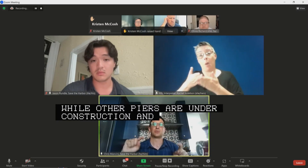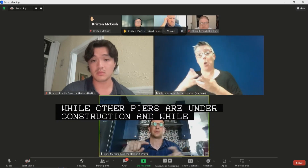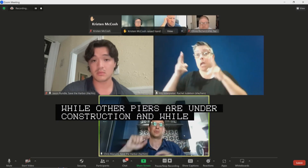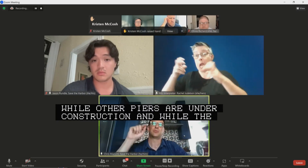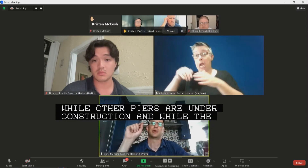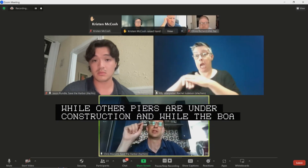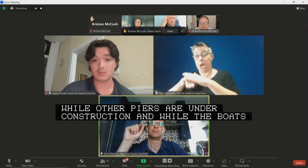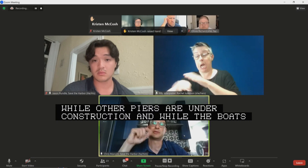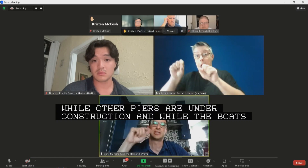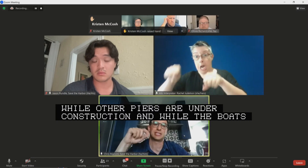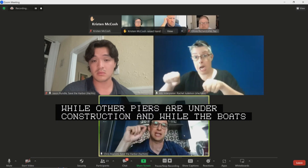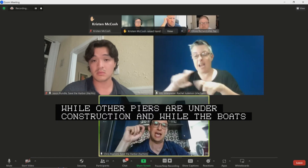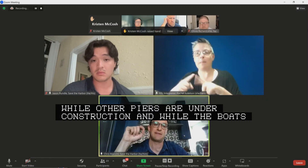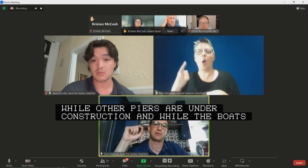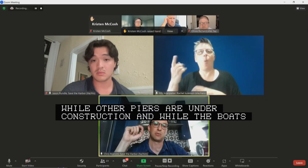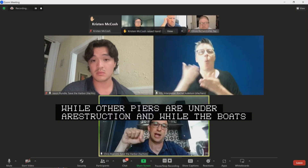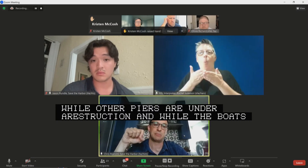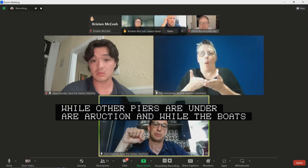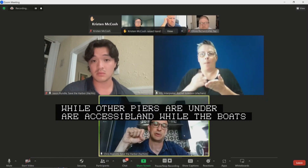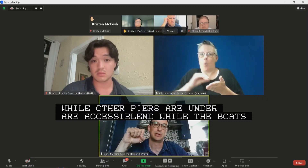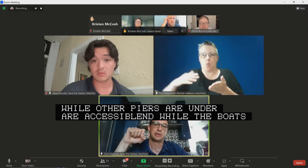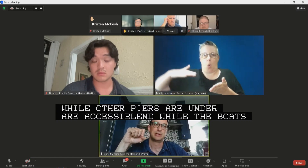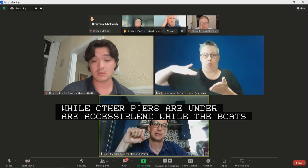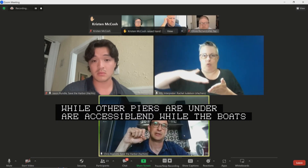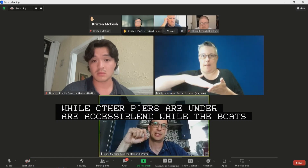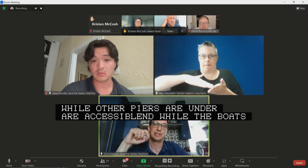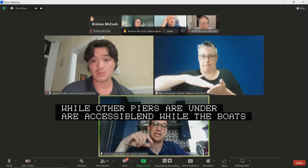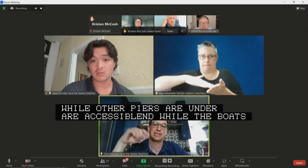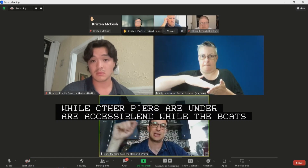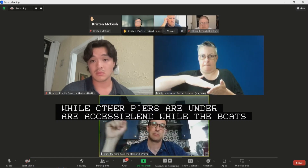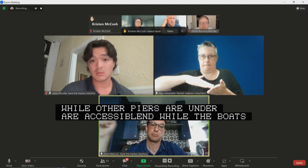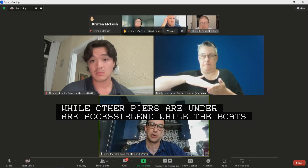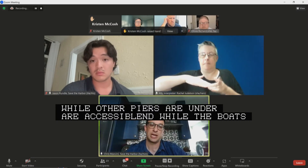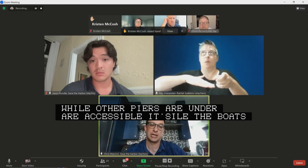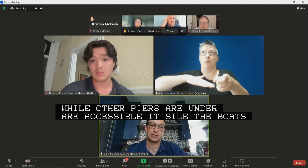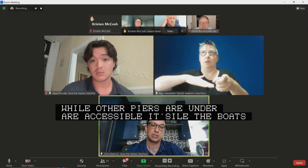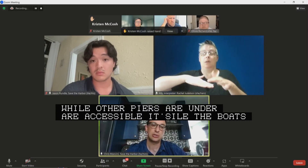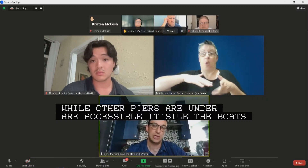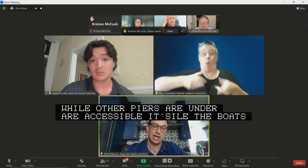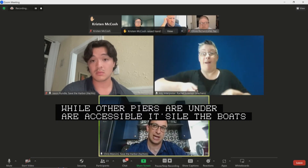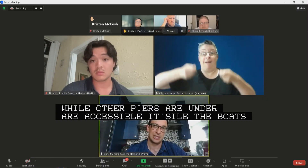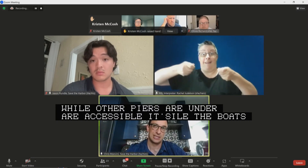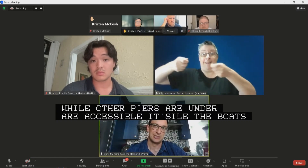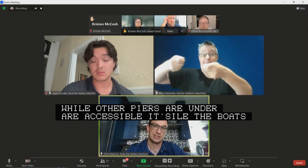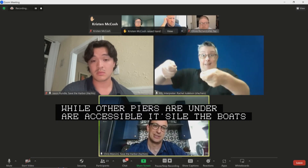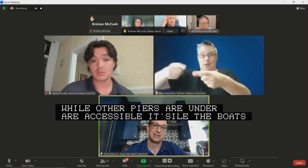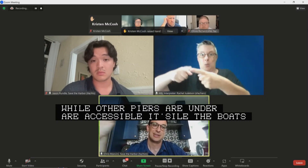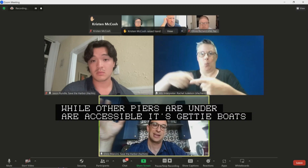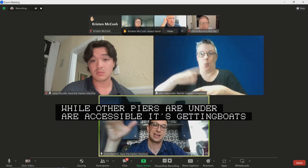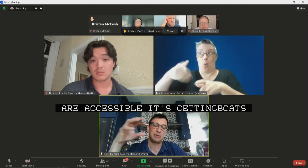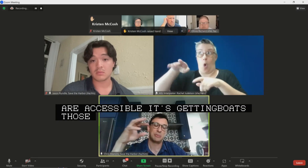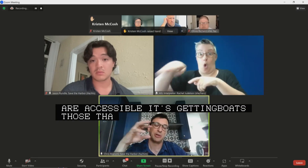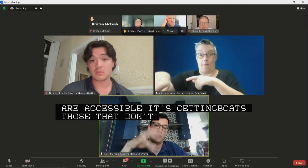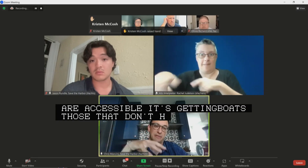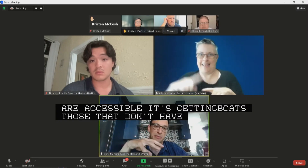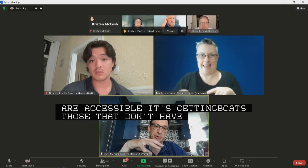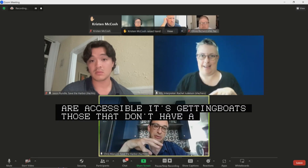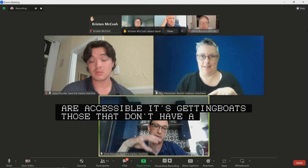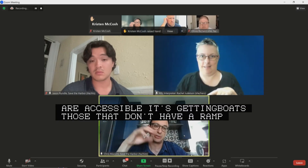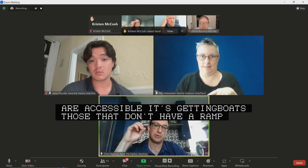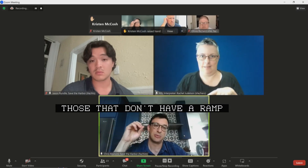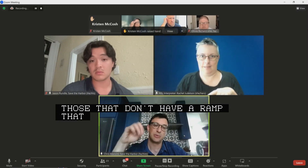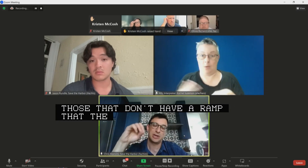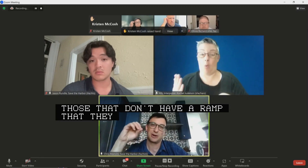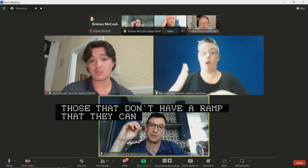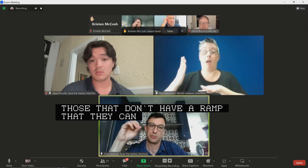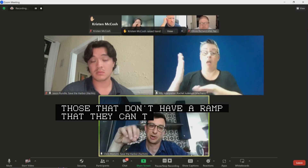getting one of the boats doesn't have a ramp that they can then bring to the island and get people off the boat.